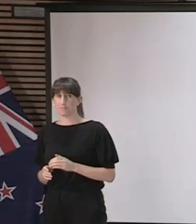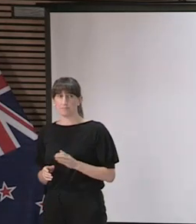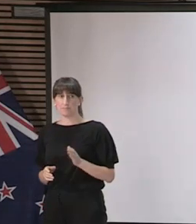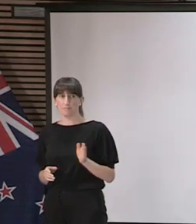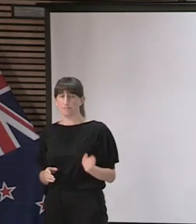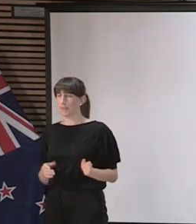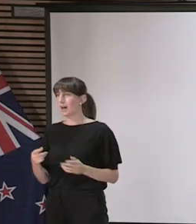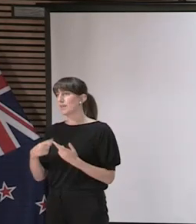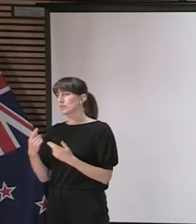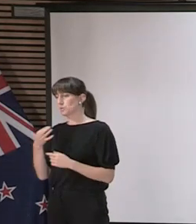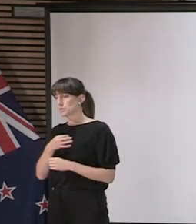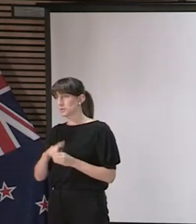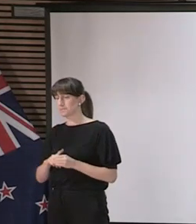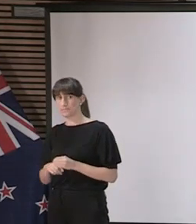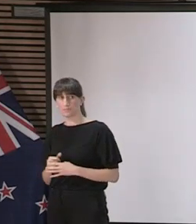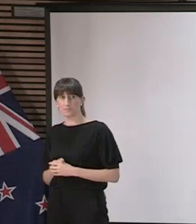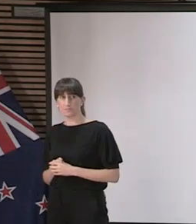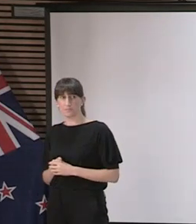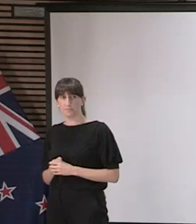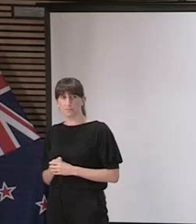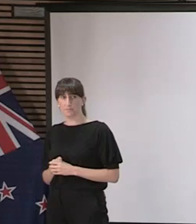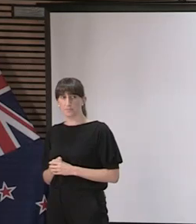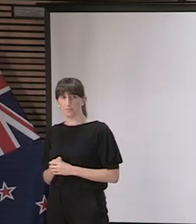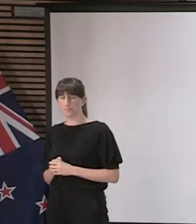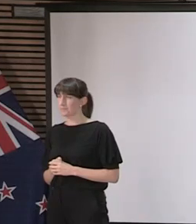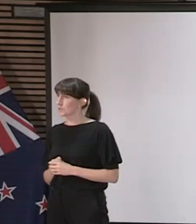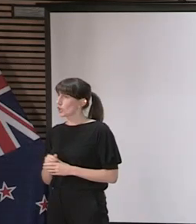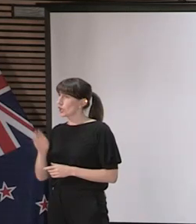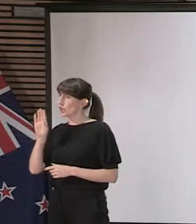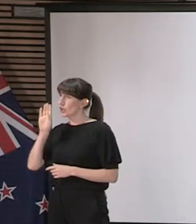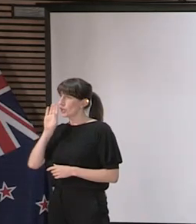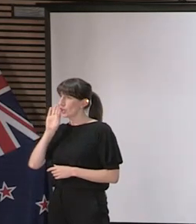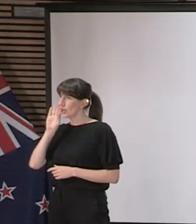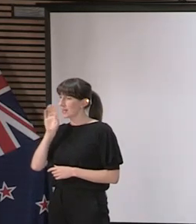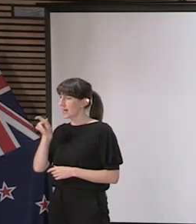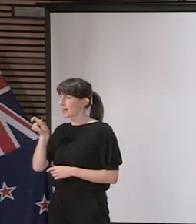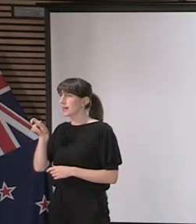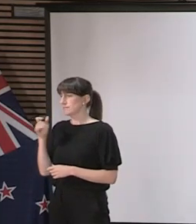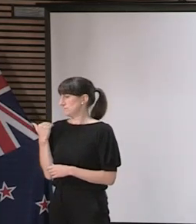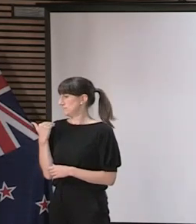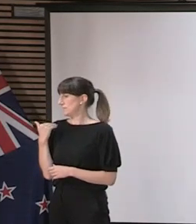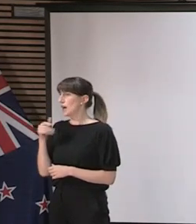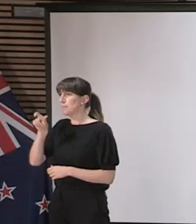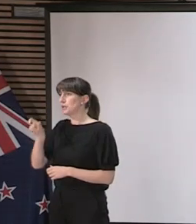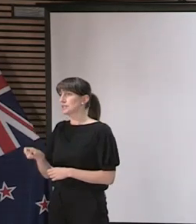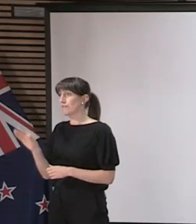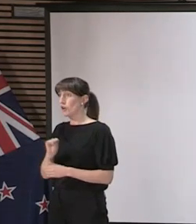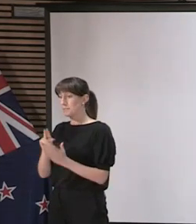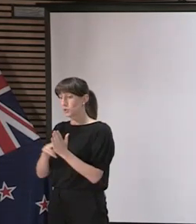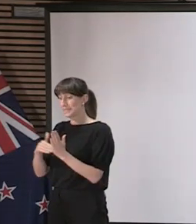you provide any information in regards to reports that a New Zealander died of COVID in Peru and whether he was meant to be on that